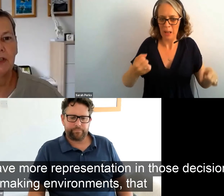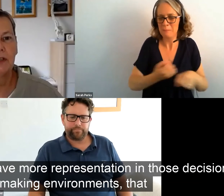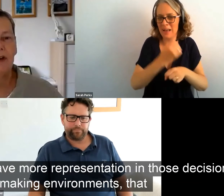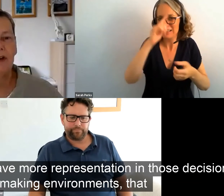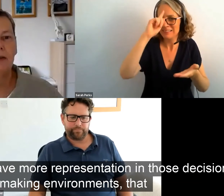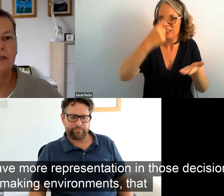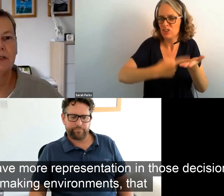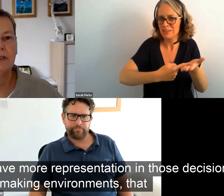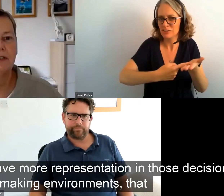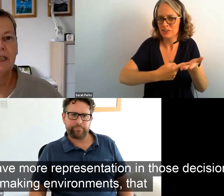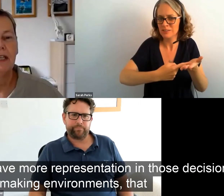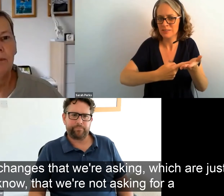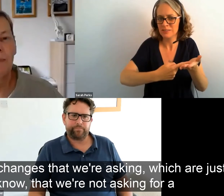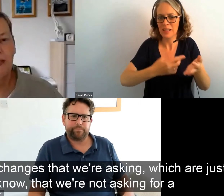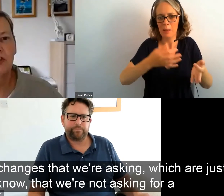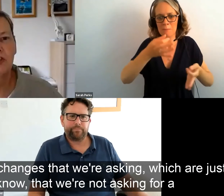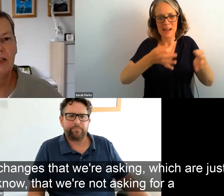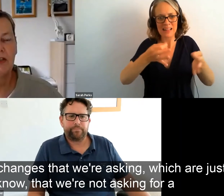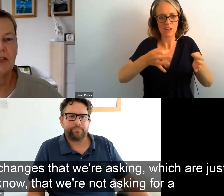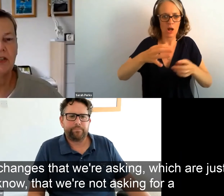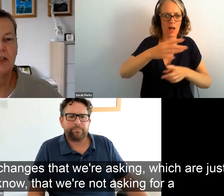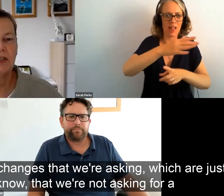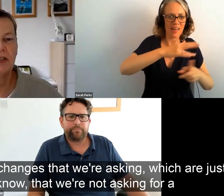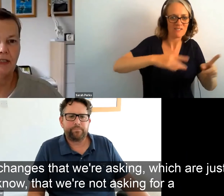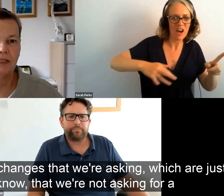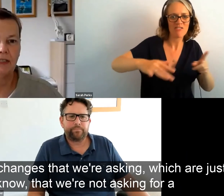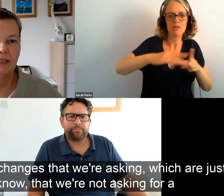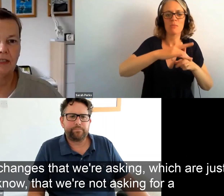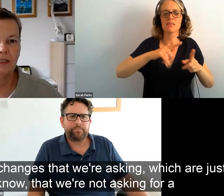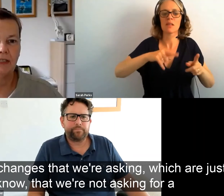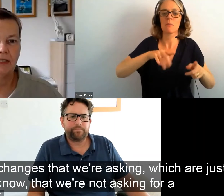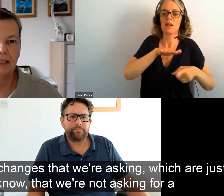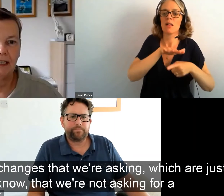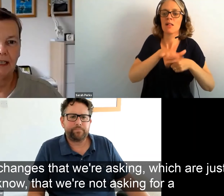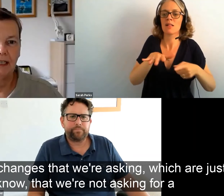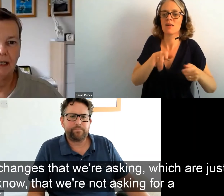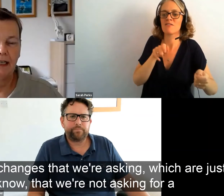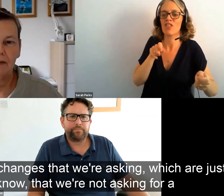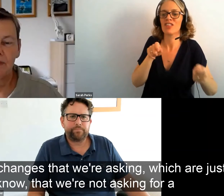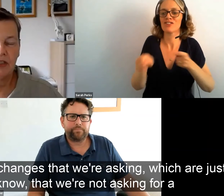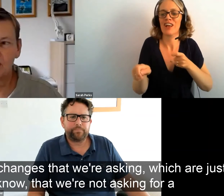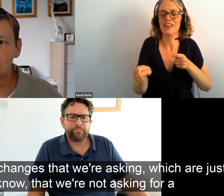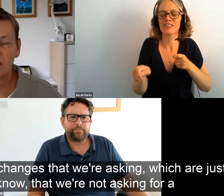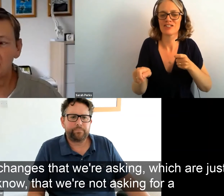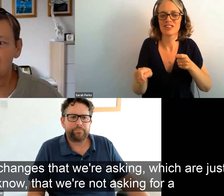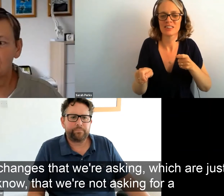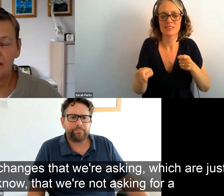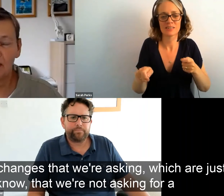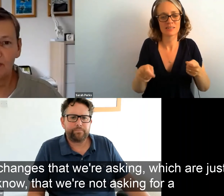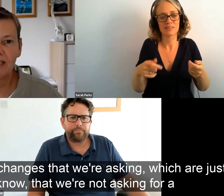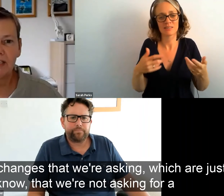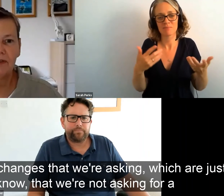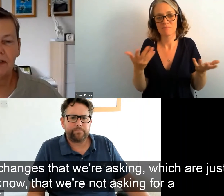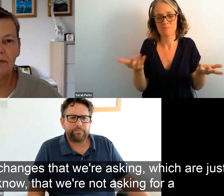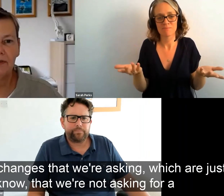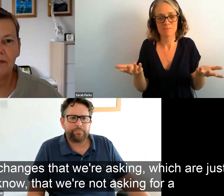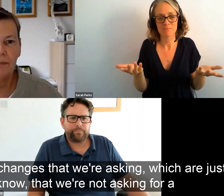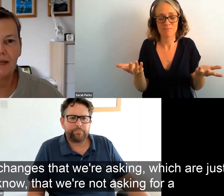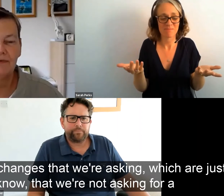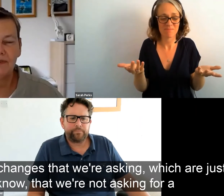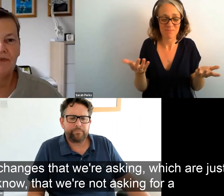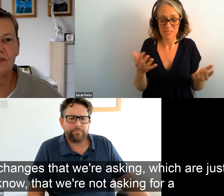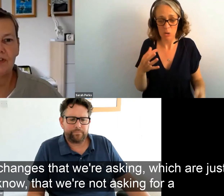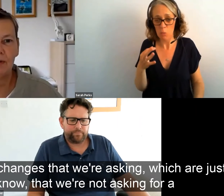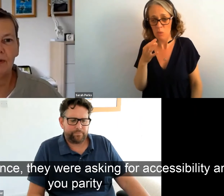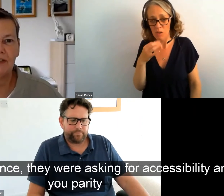political environments that will make the changes that we're asking, which are just, you know, we're not